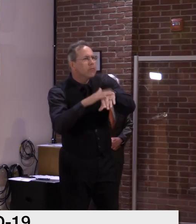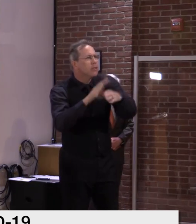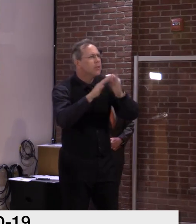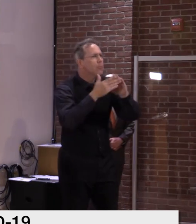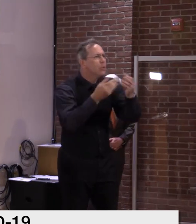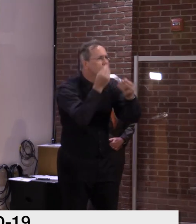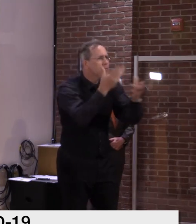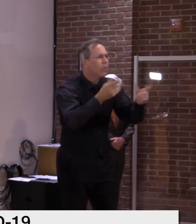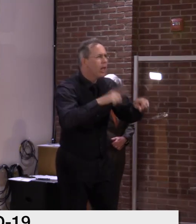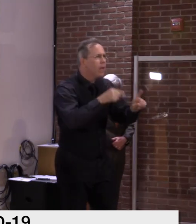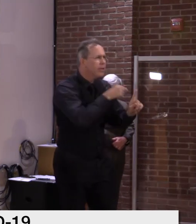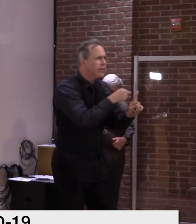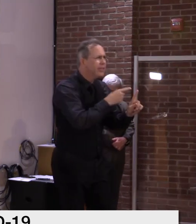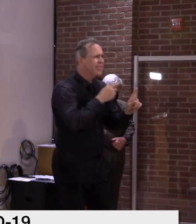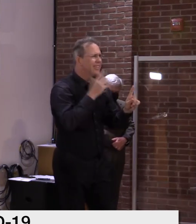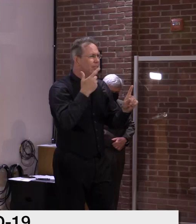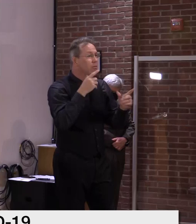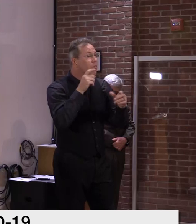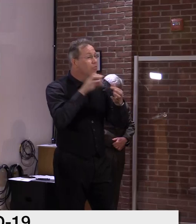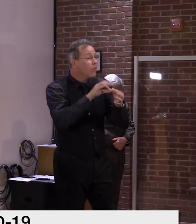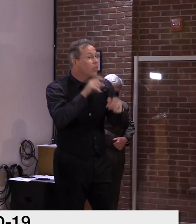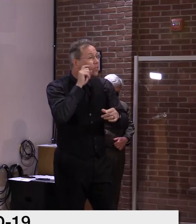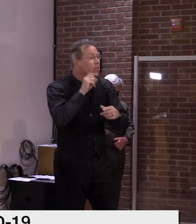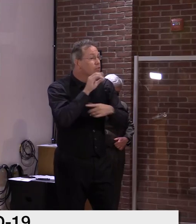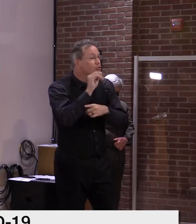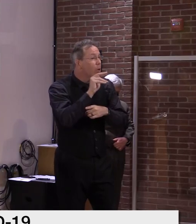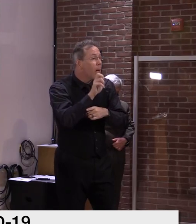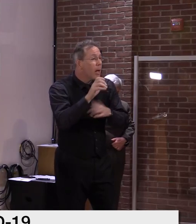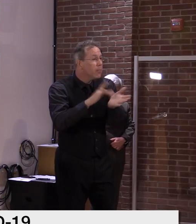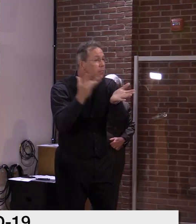that and you could address it. Still haven't heard.